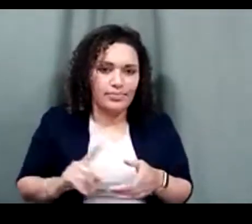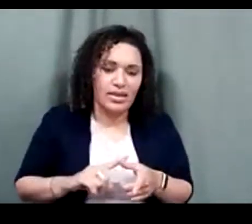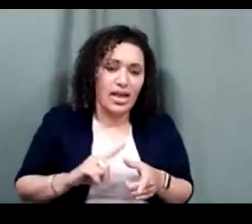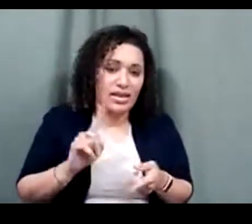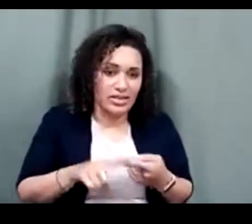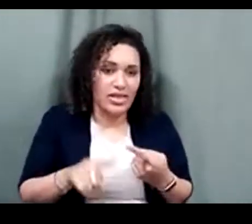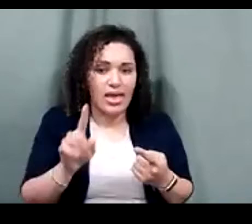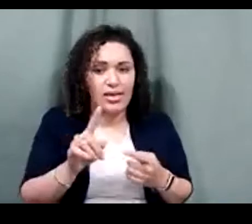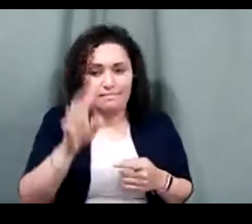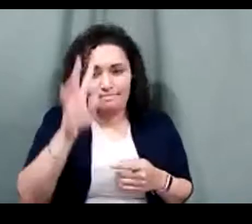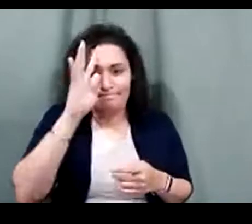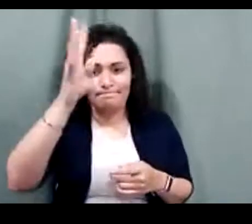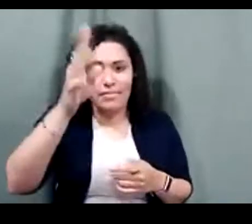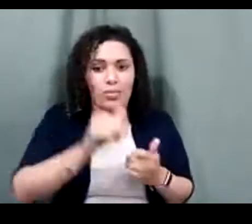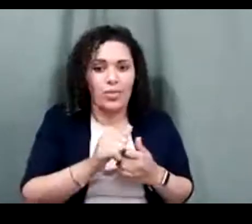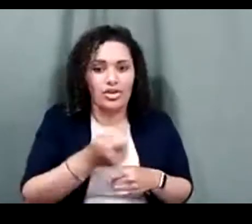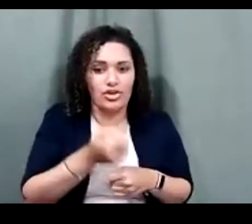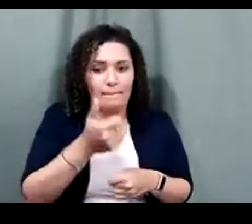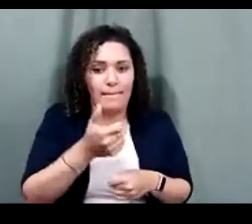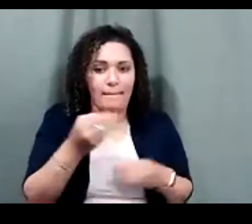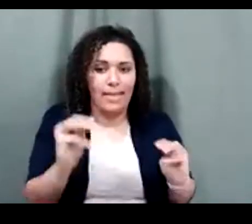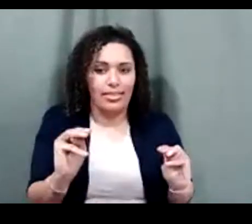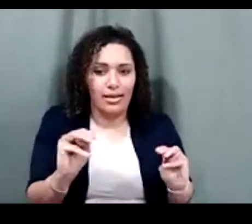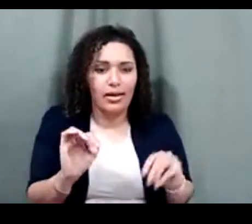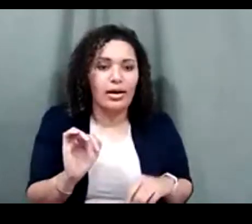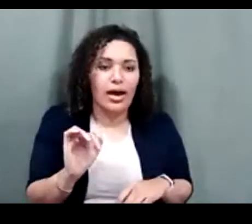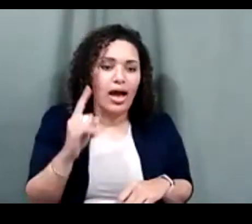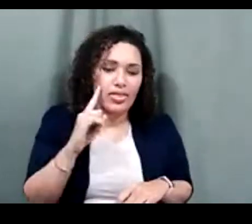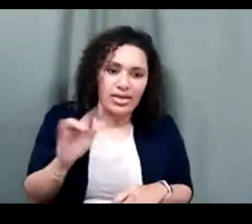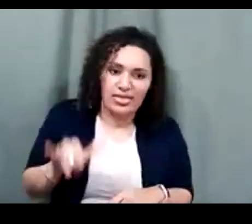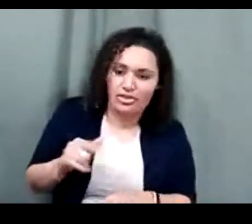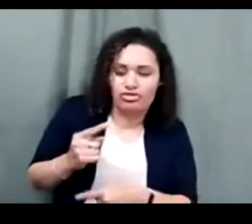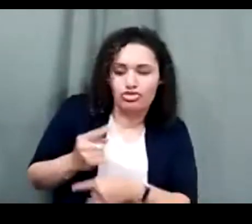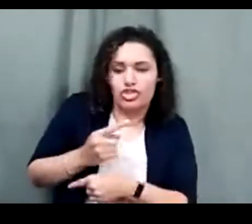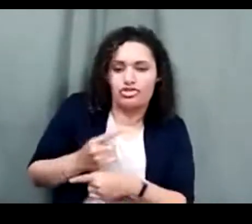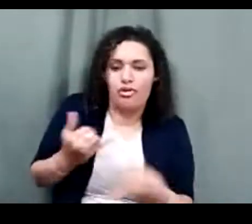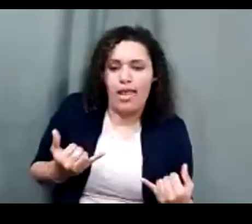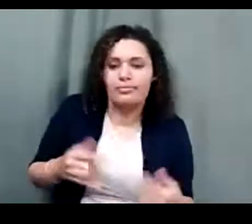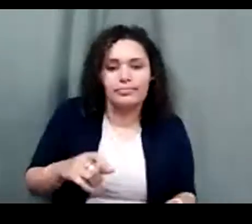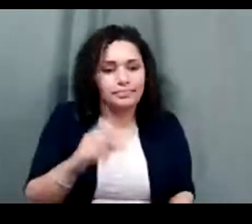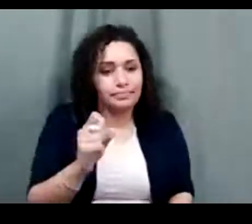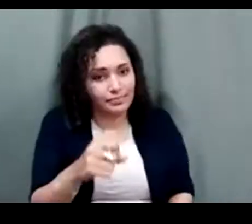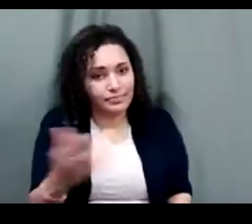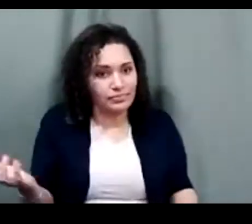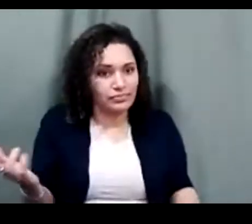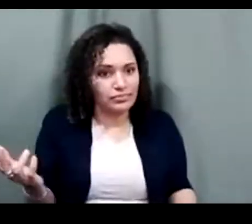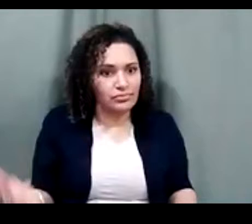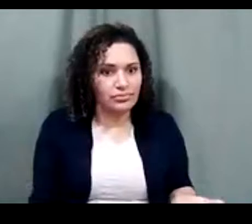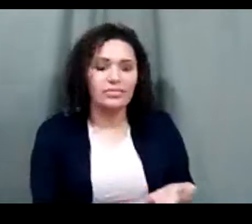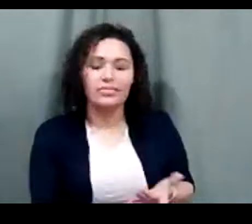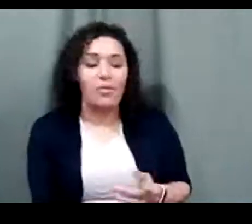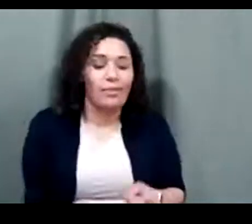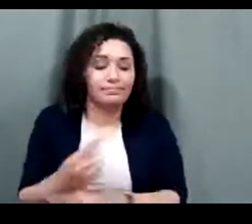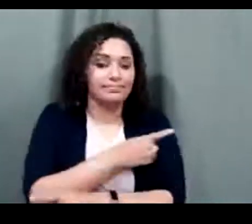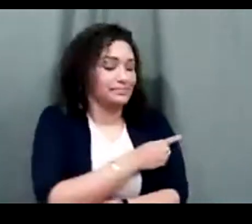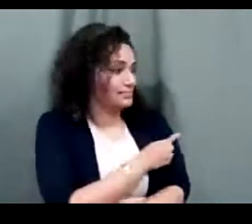champagne method, which is the one most we think of as traditional now. But yeah. So, anyway, we are off on. I know. So anyway,